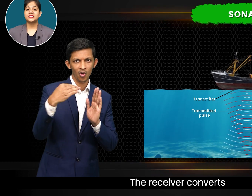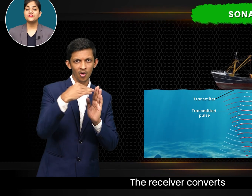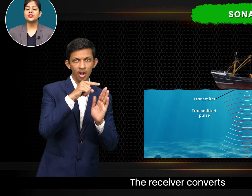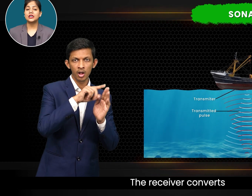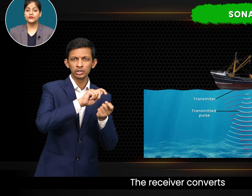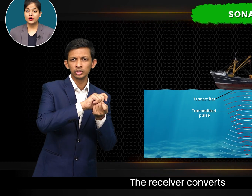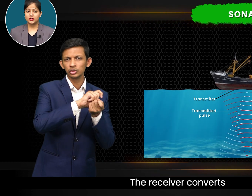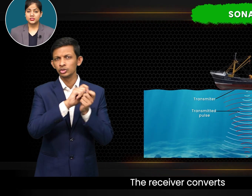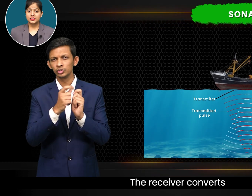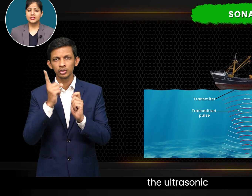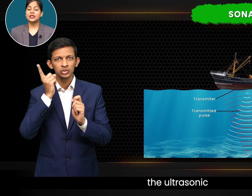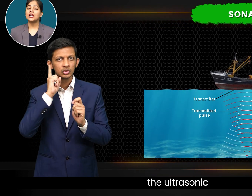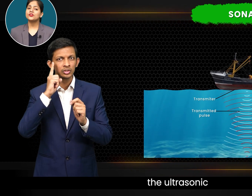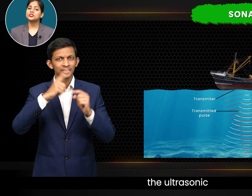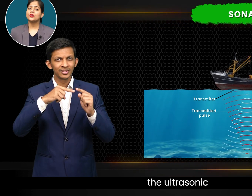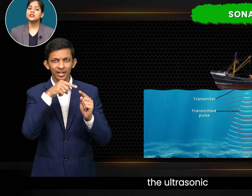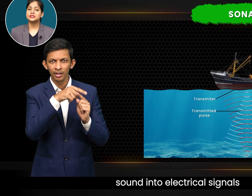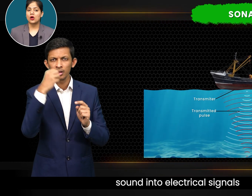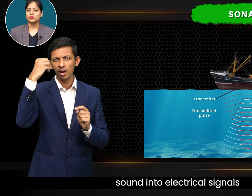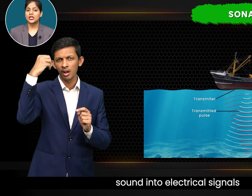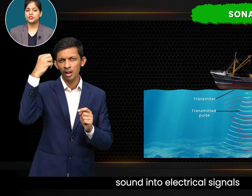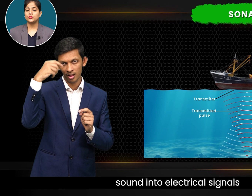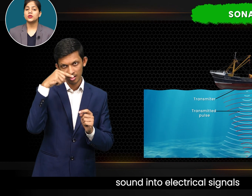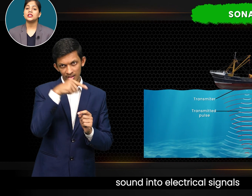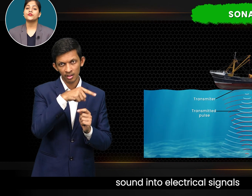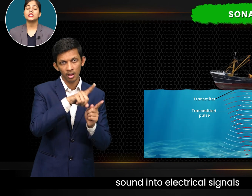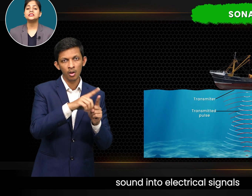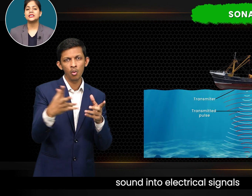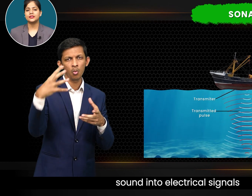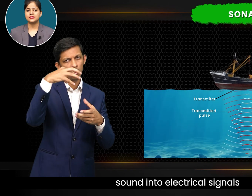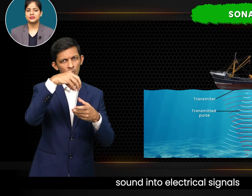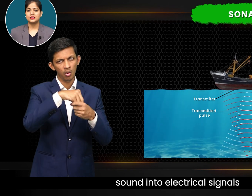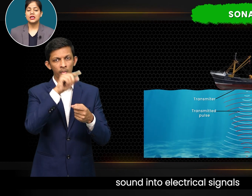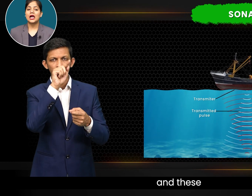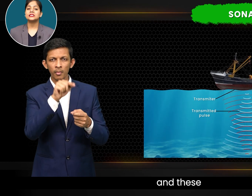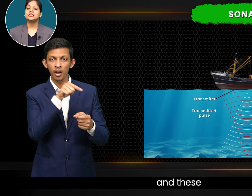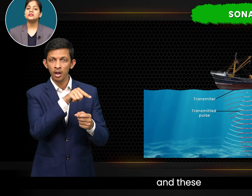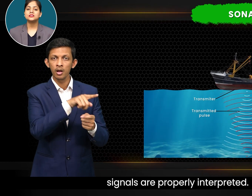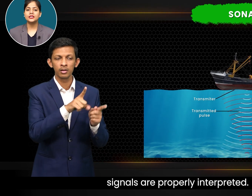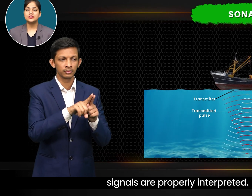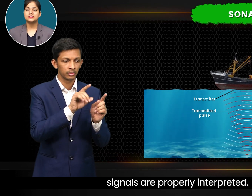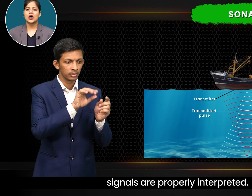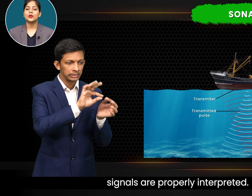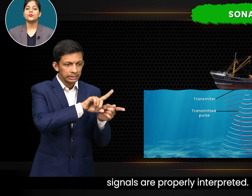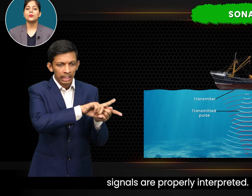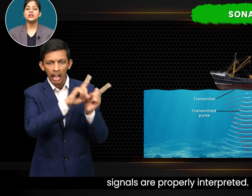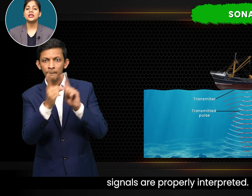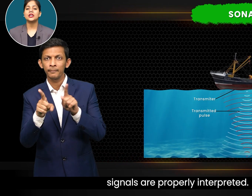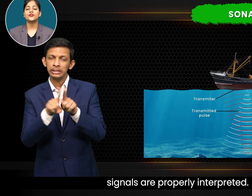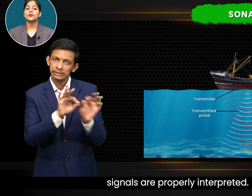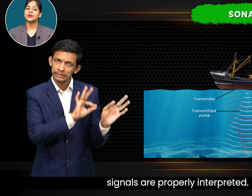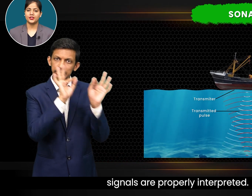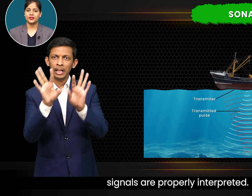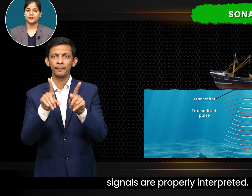The receiver converts the ultrasonic sound into electrical signals and these signals are